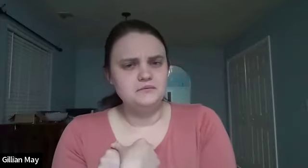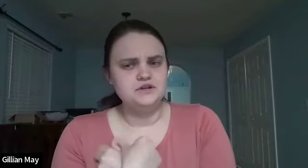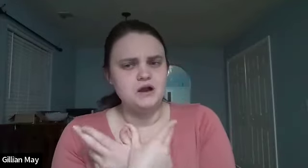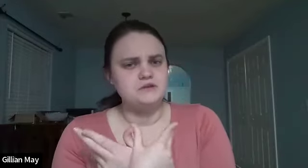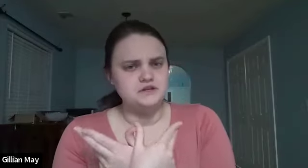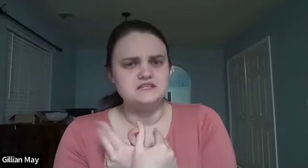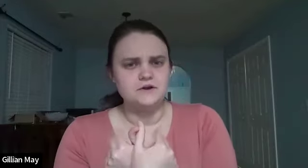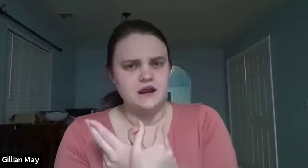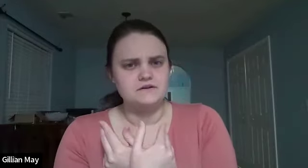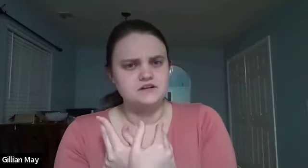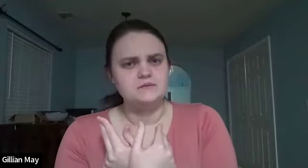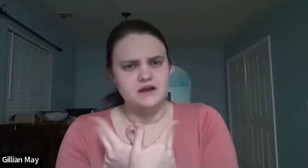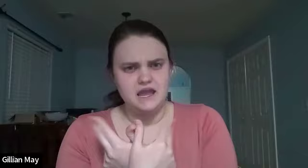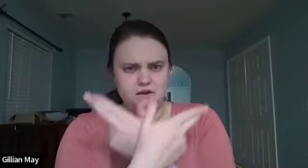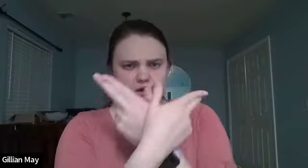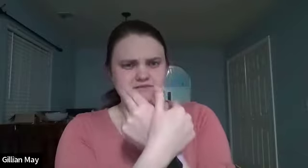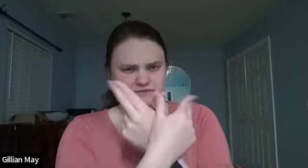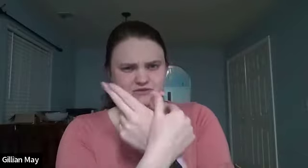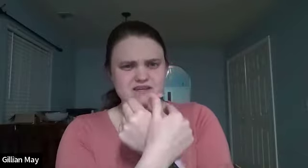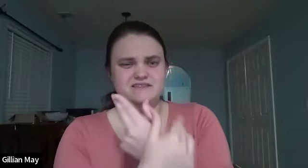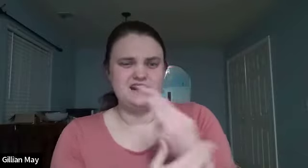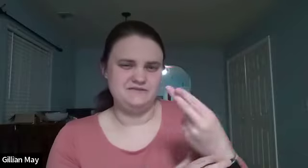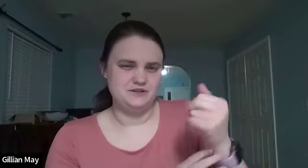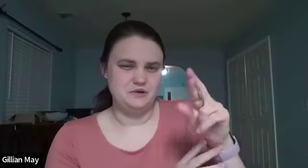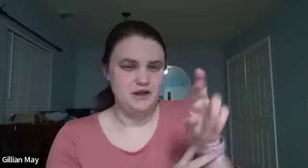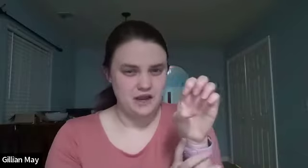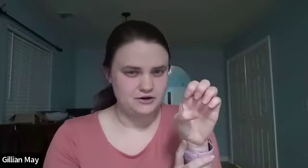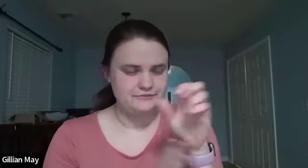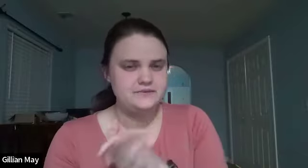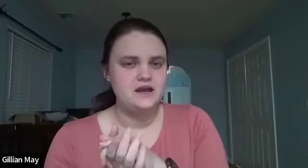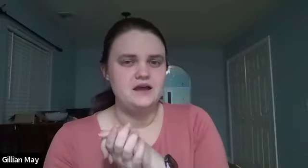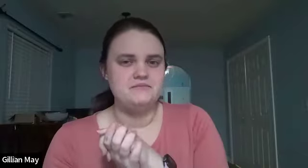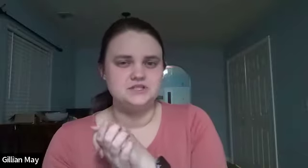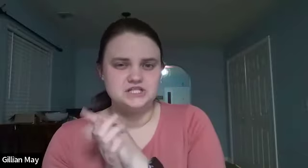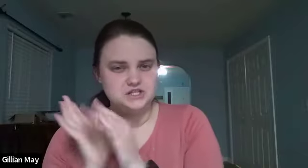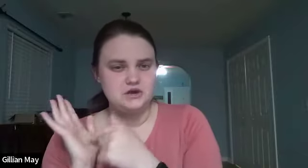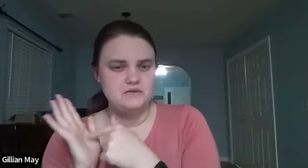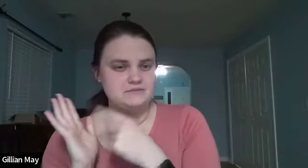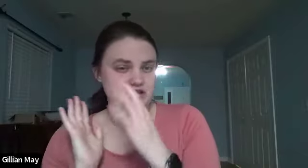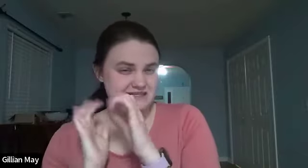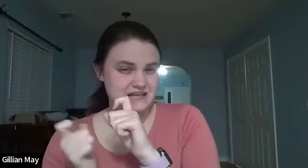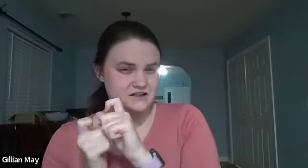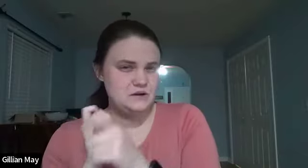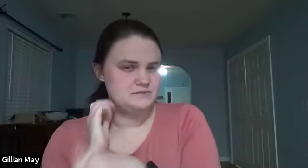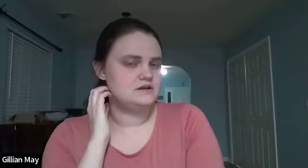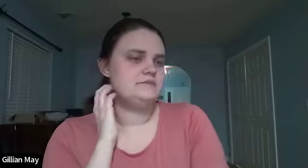would probably use this for hair. If I was talking about hair, I'd probably do this and then I'd finger spell hair, just to show that that's exactly what I'm talking